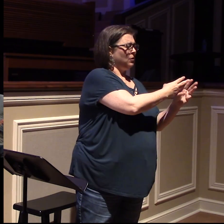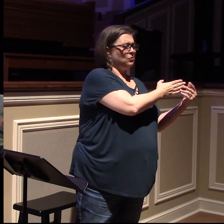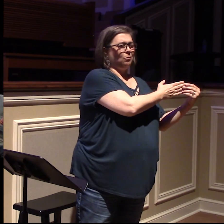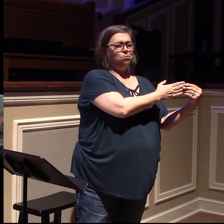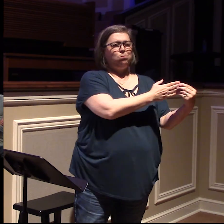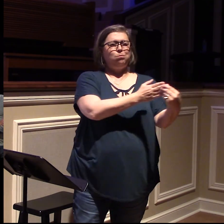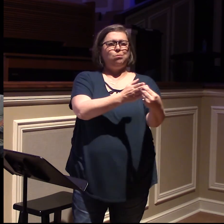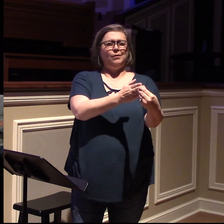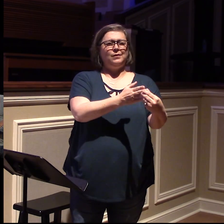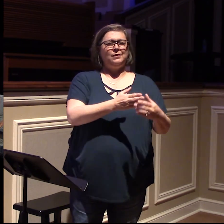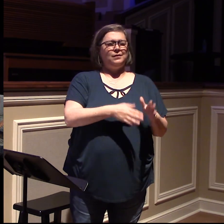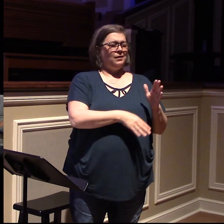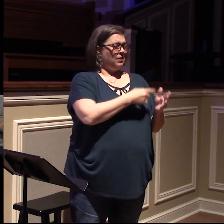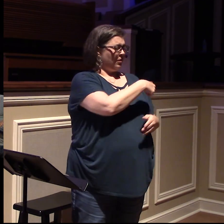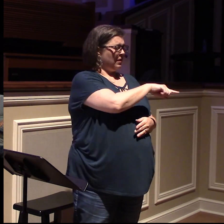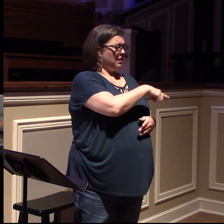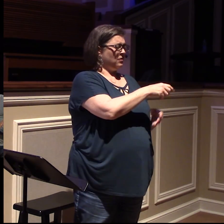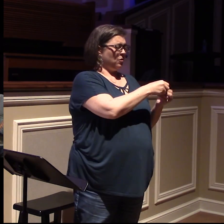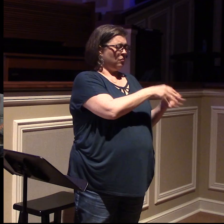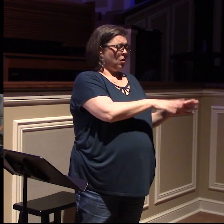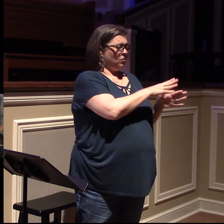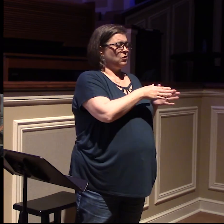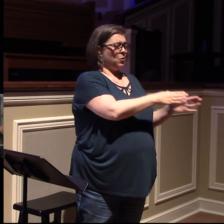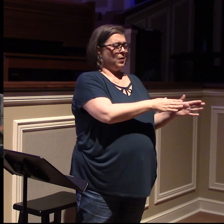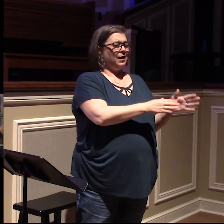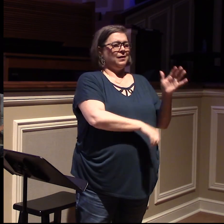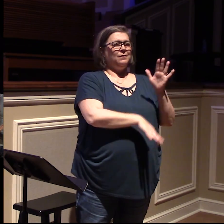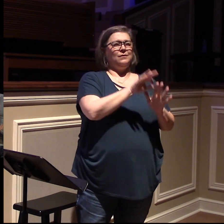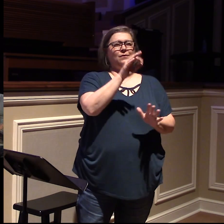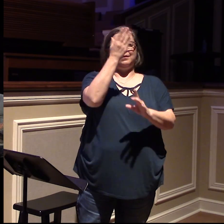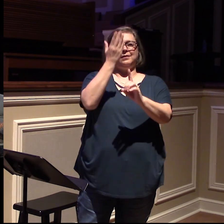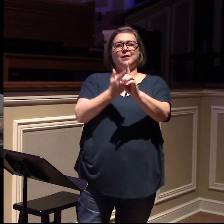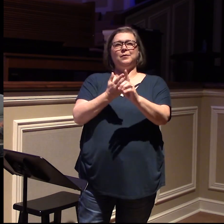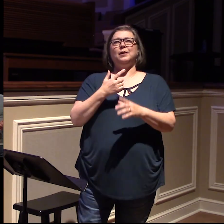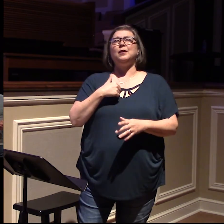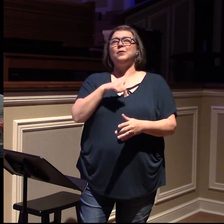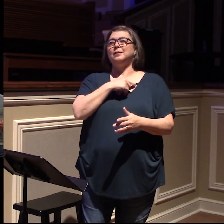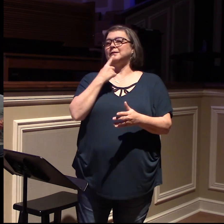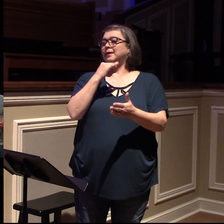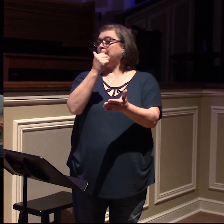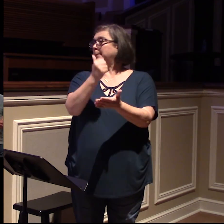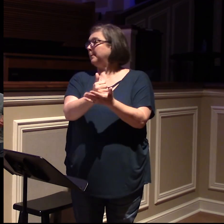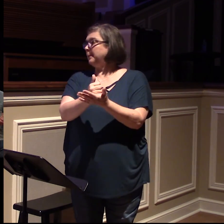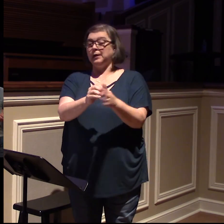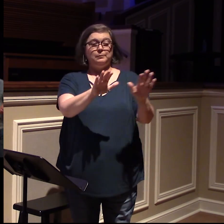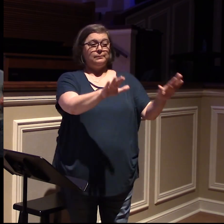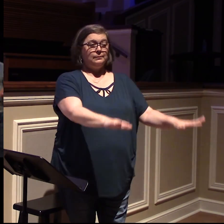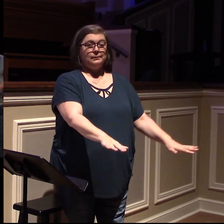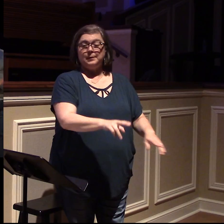Father, I pray that indeed you would do these things in our lives together in Jesus' name. Amen. Amen. Would you be seated?